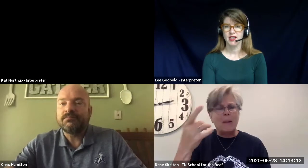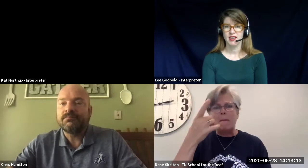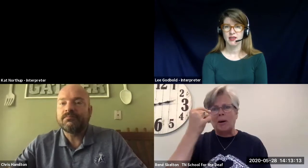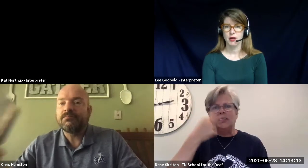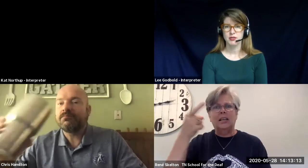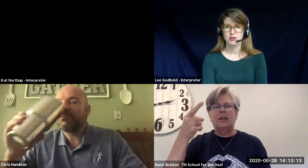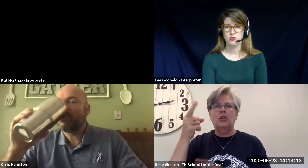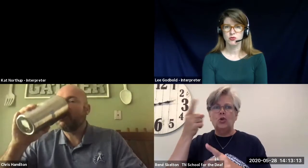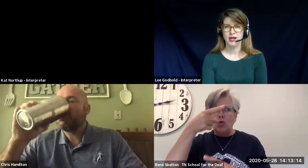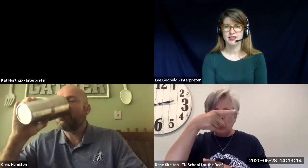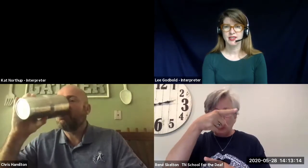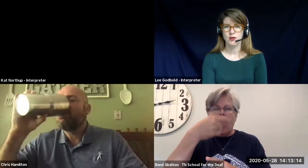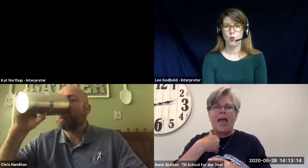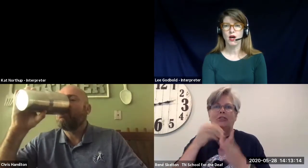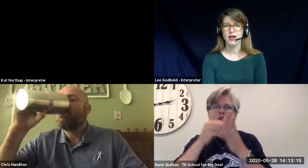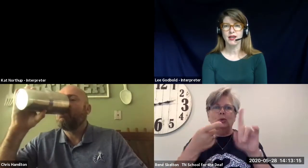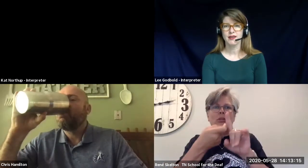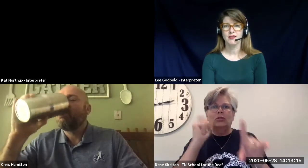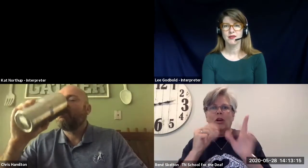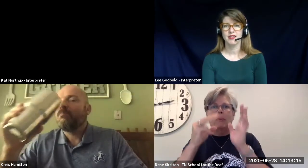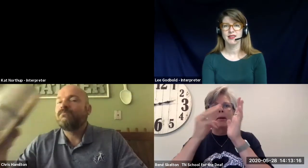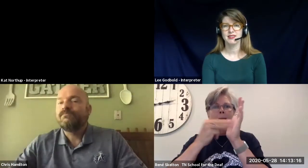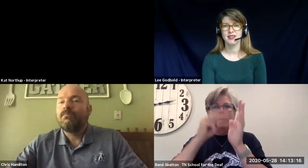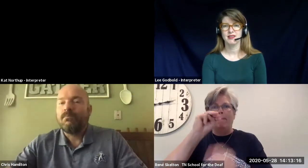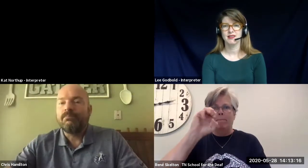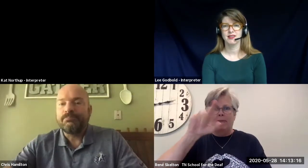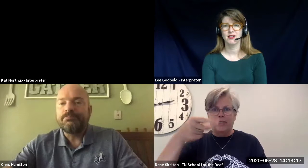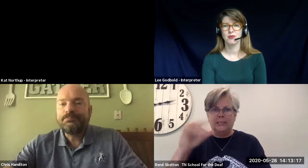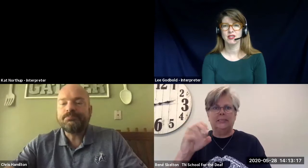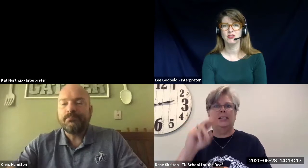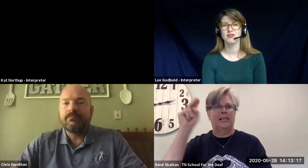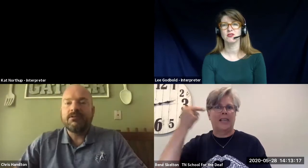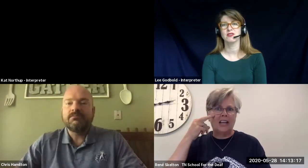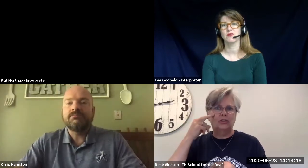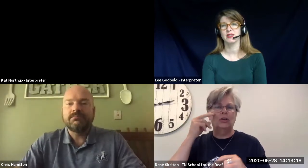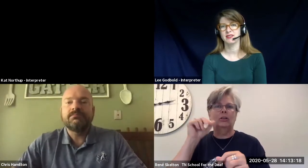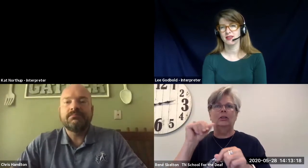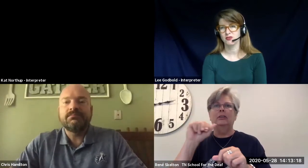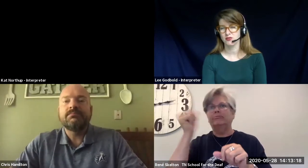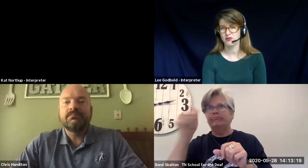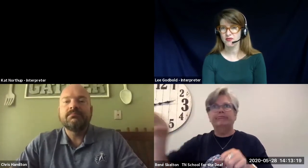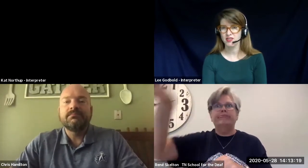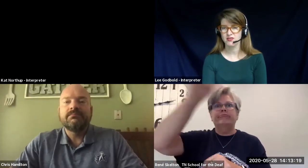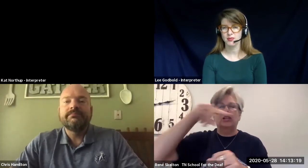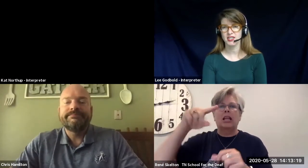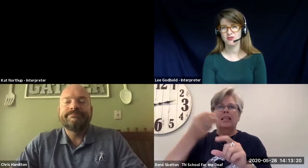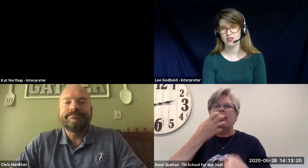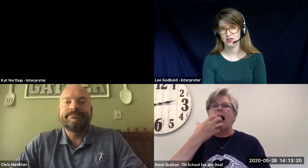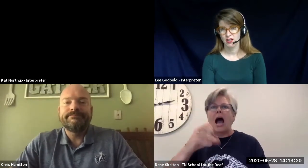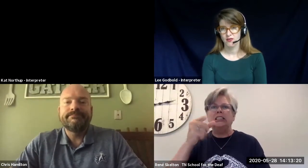and the public schools were asking why. And they said, you know, because you have students, we have students from Memphis, from Nashville, from